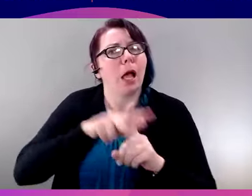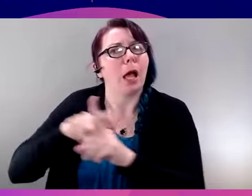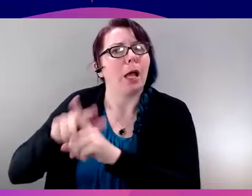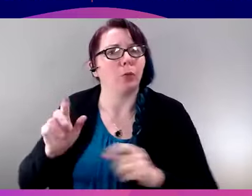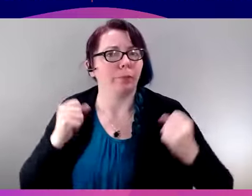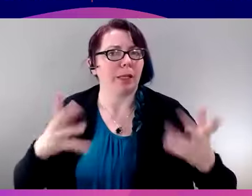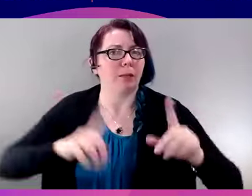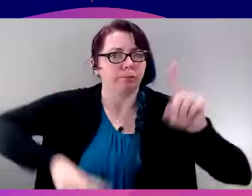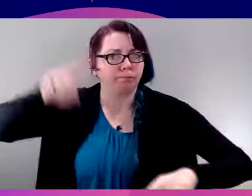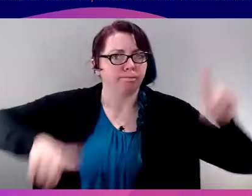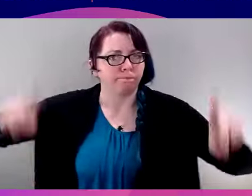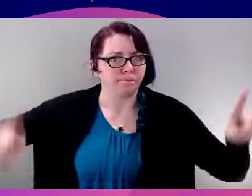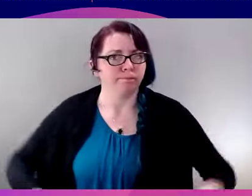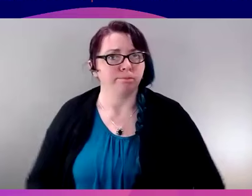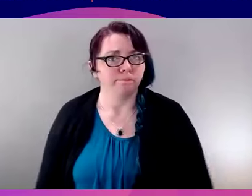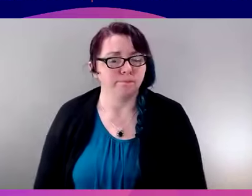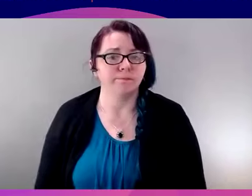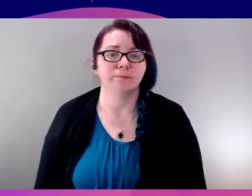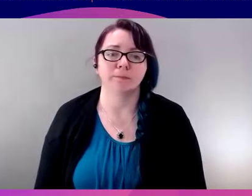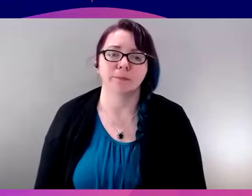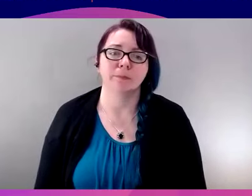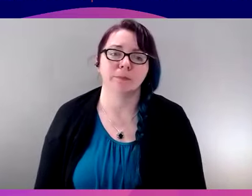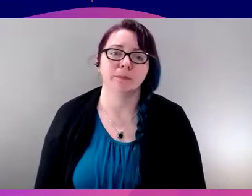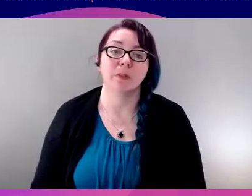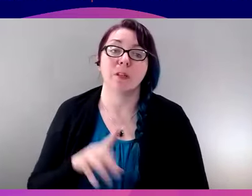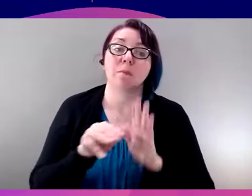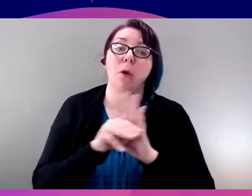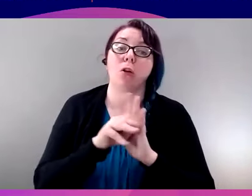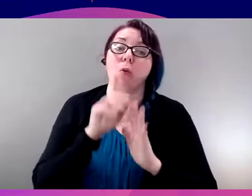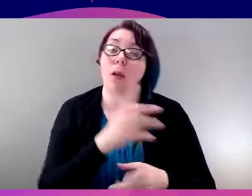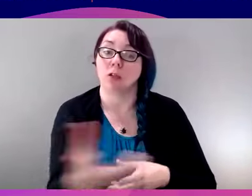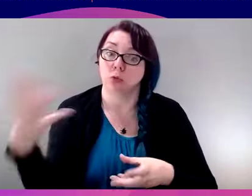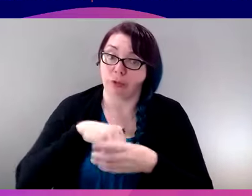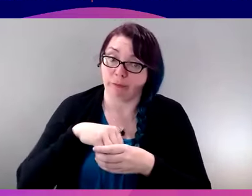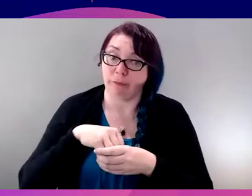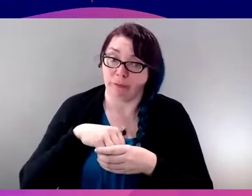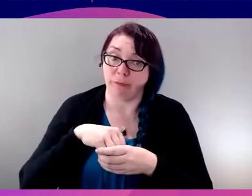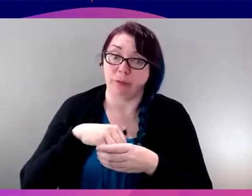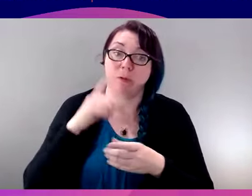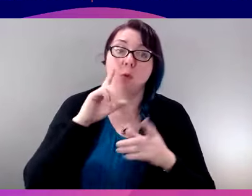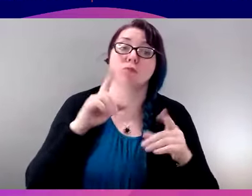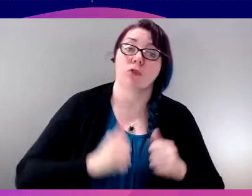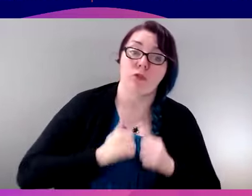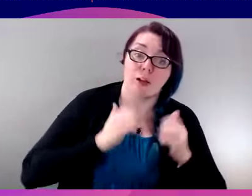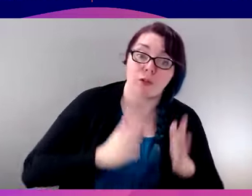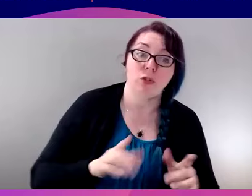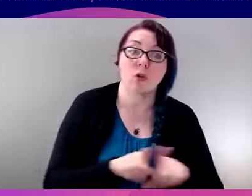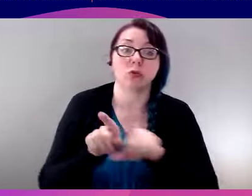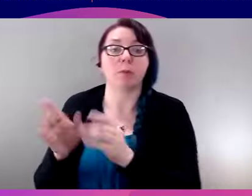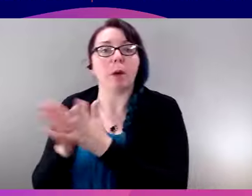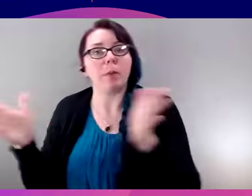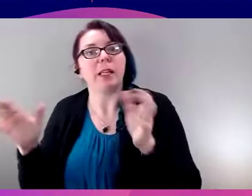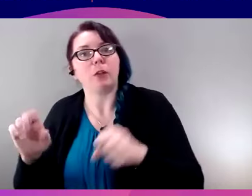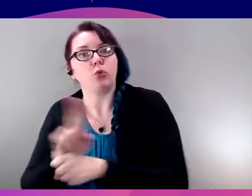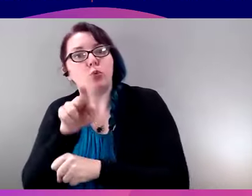can also learn and take action with the Act to Keep Families Safe model. The model includes